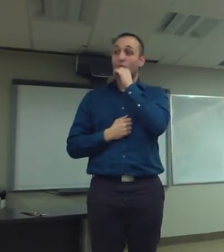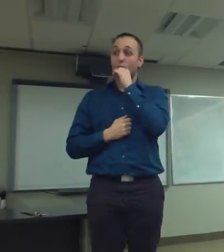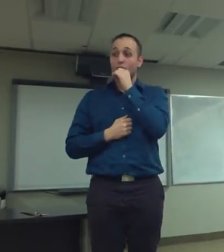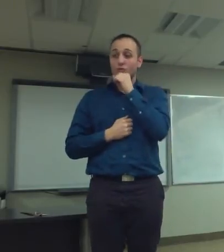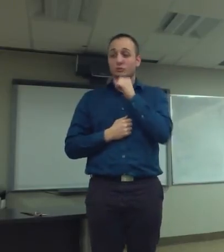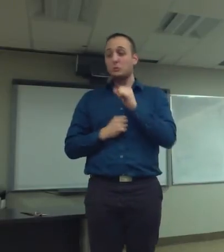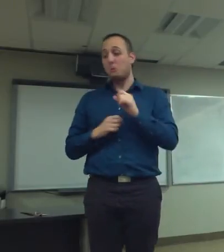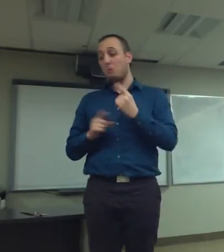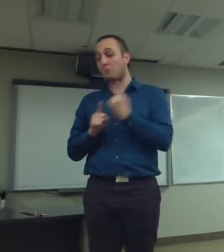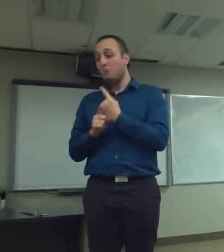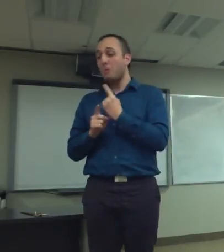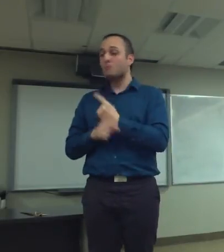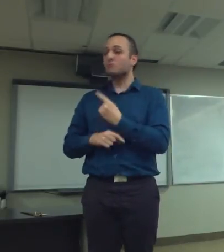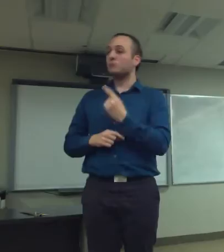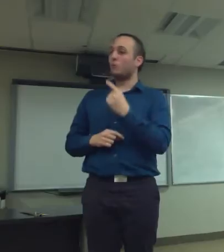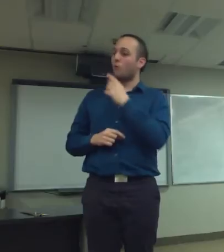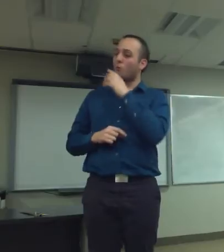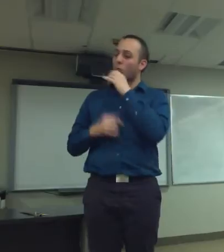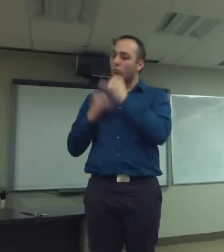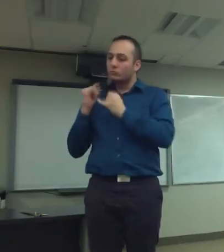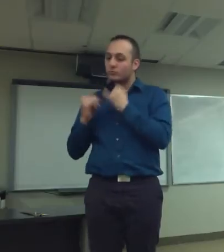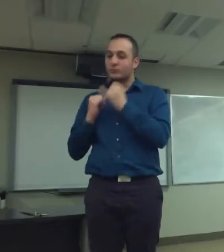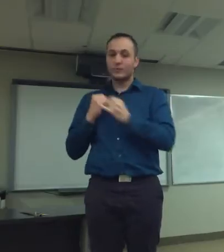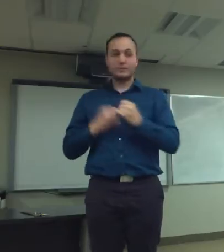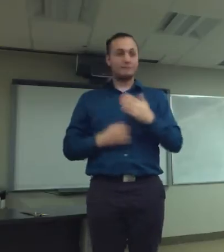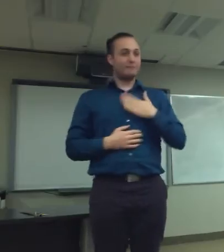oranges.